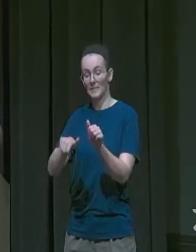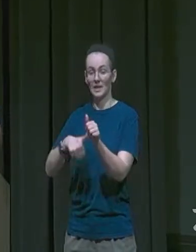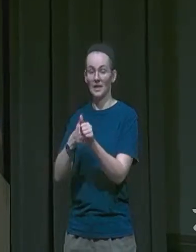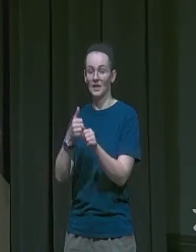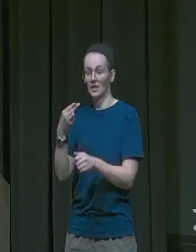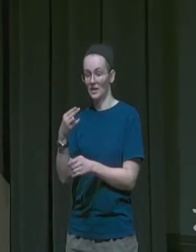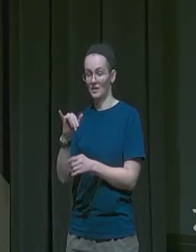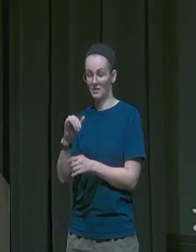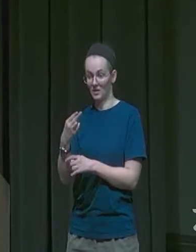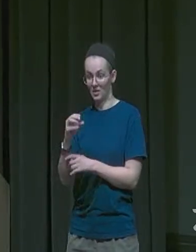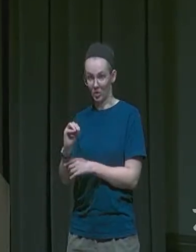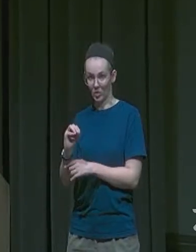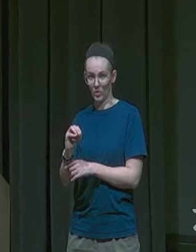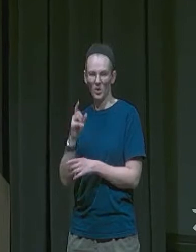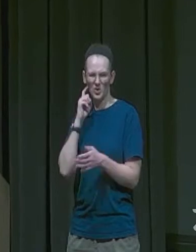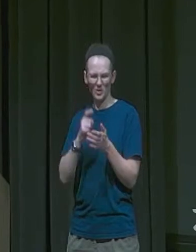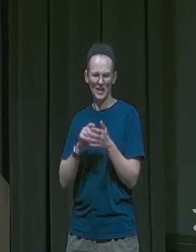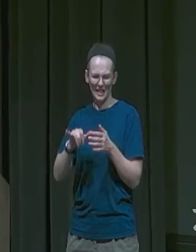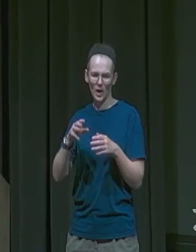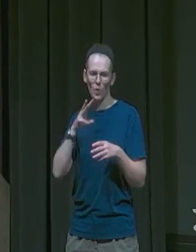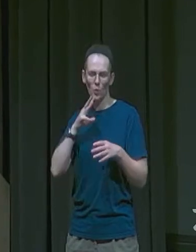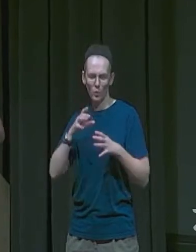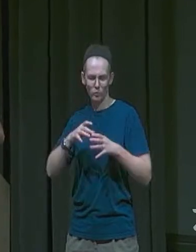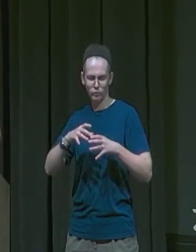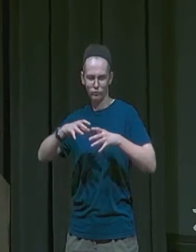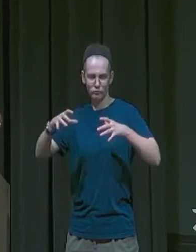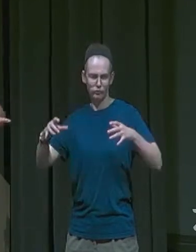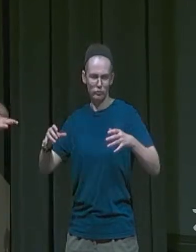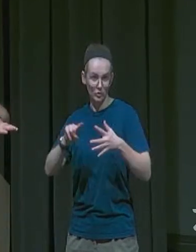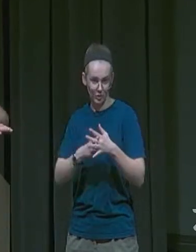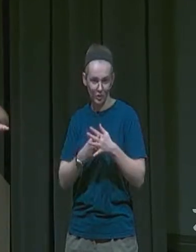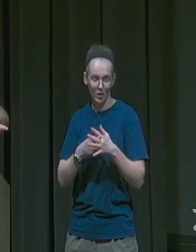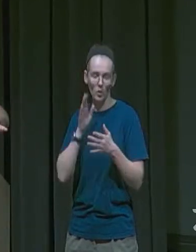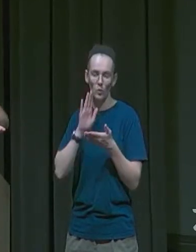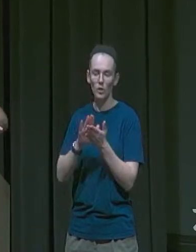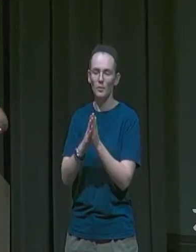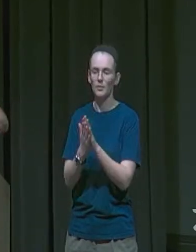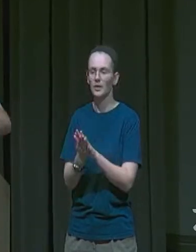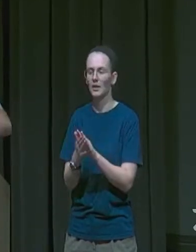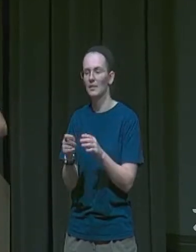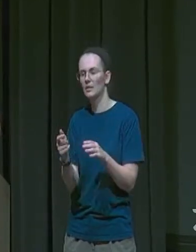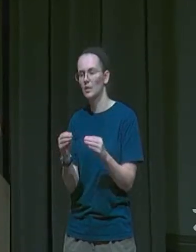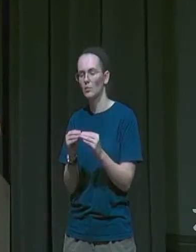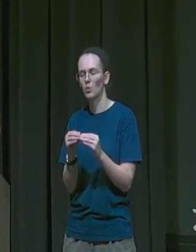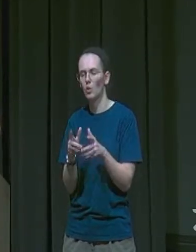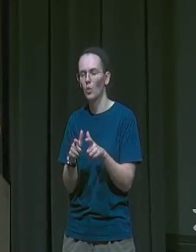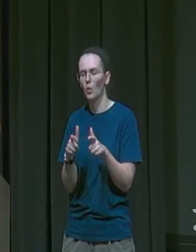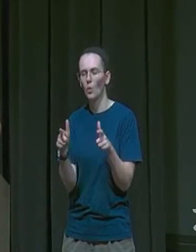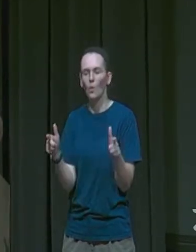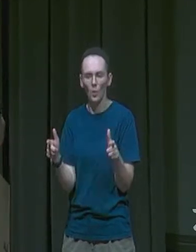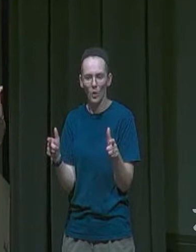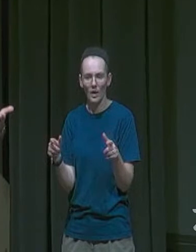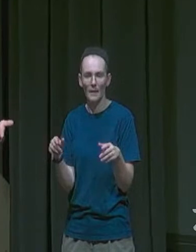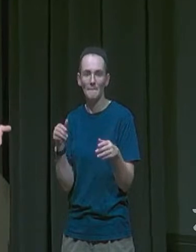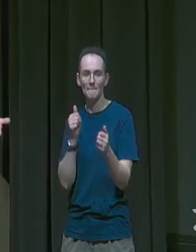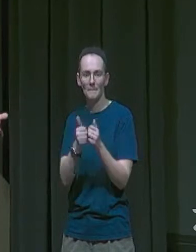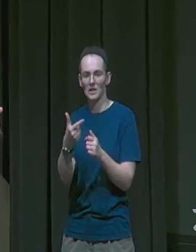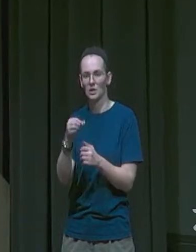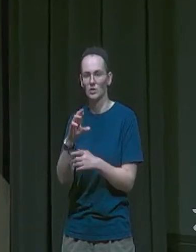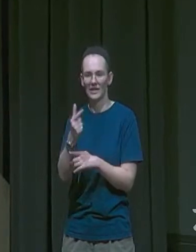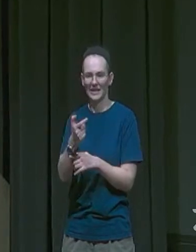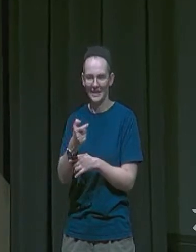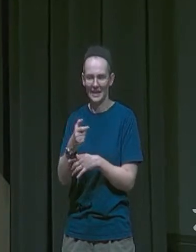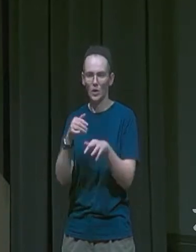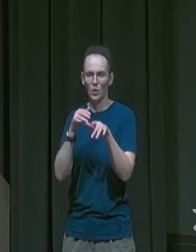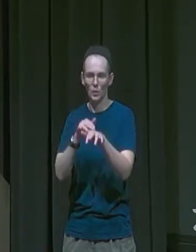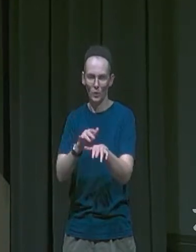where the pool starts forming. It's going to look like that, and it'll transition to being a little wider as it gets past the gorge and look downstream.